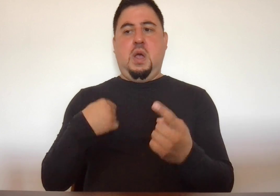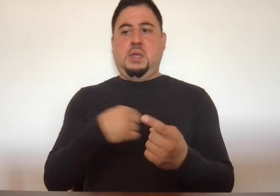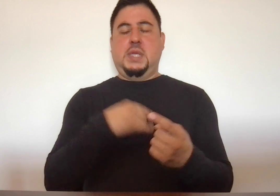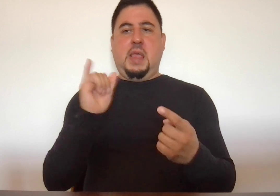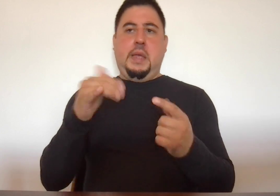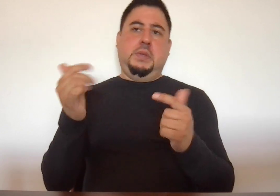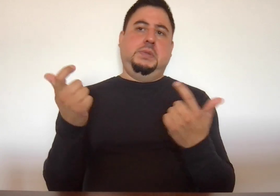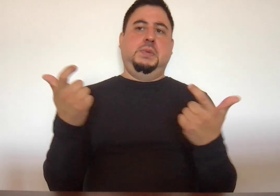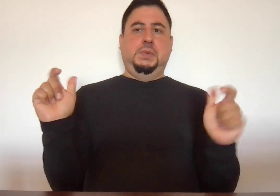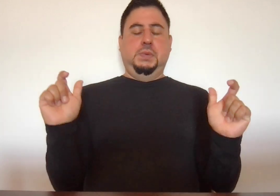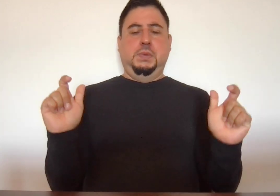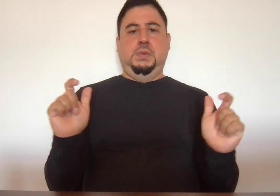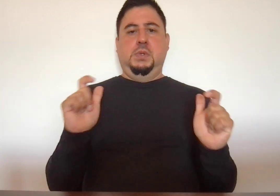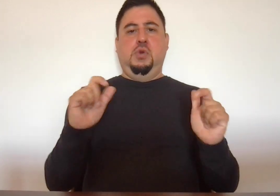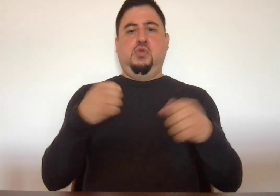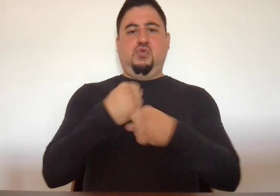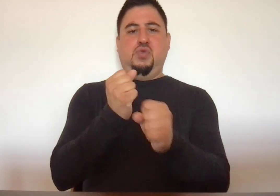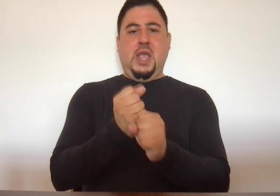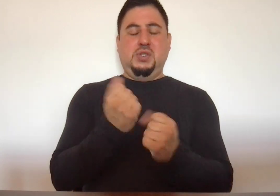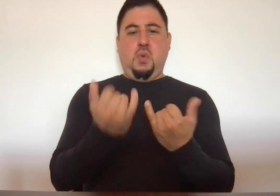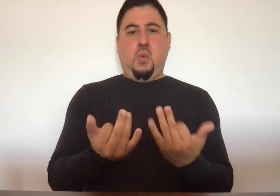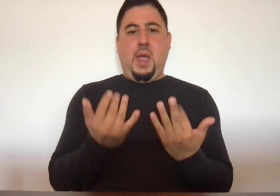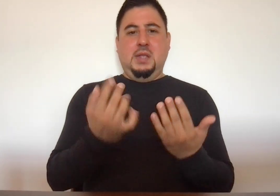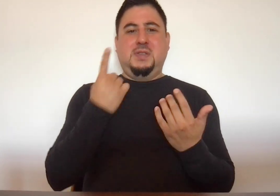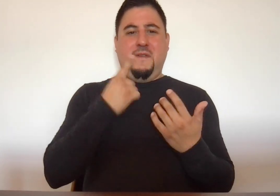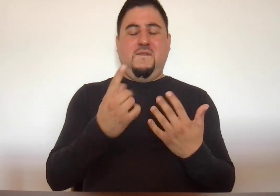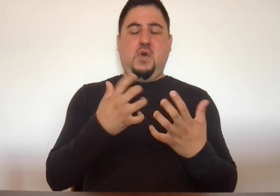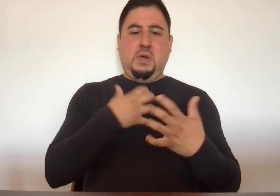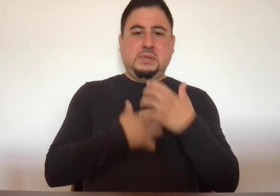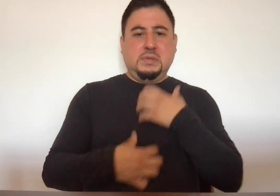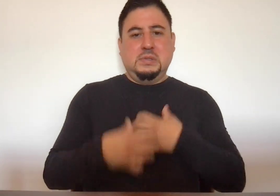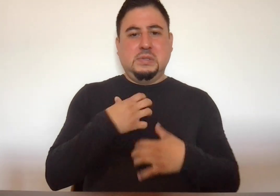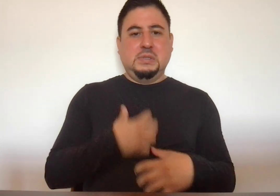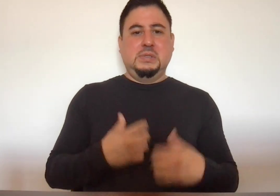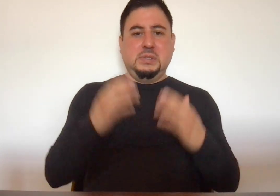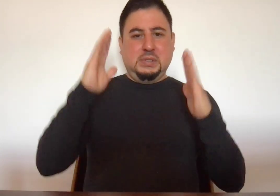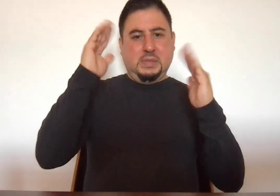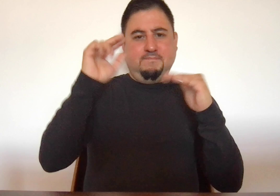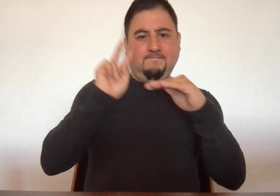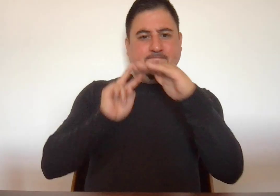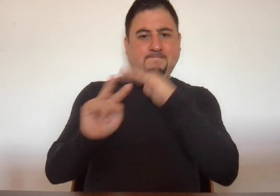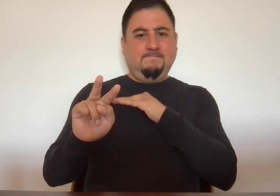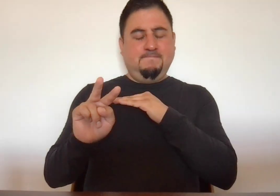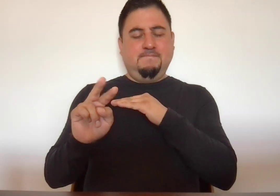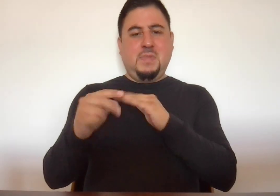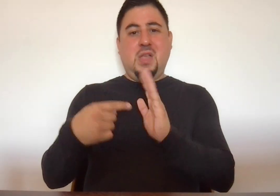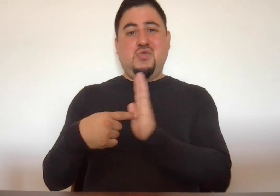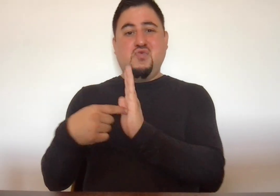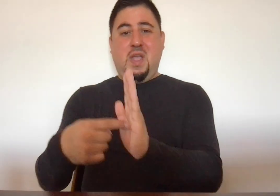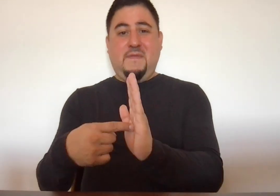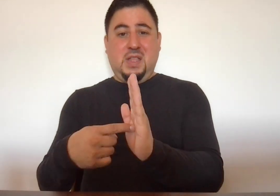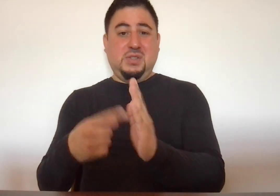For creation awaits with eager expectation the revelation of the children of